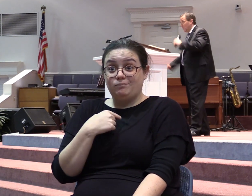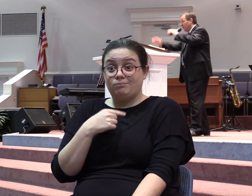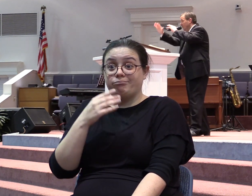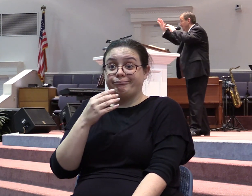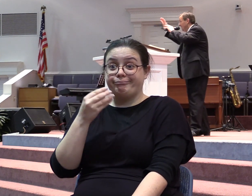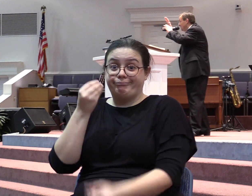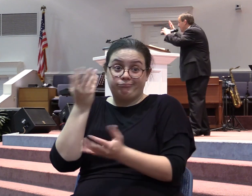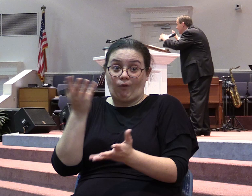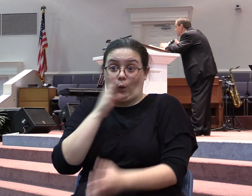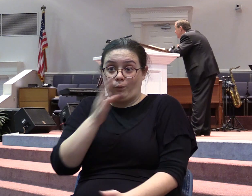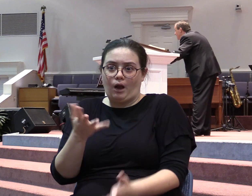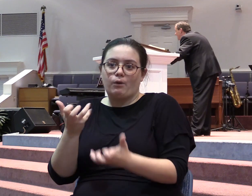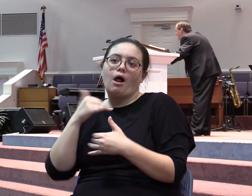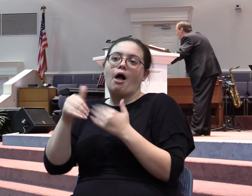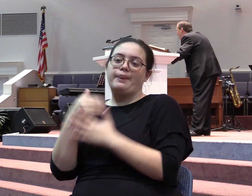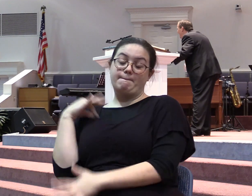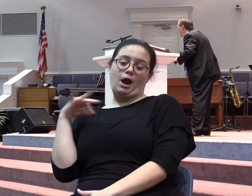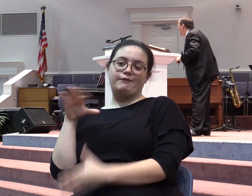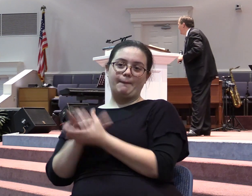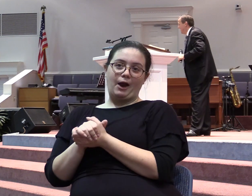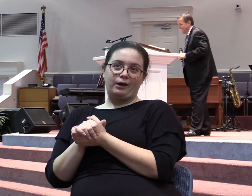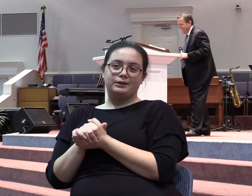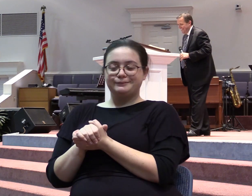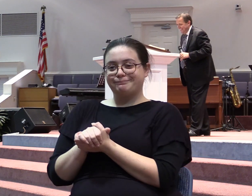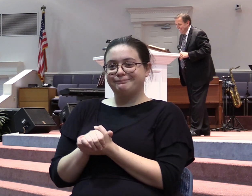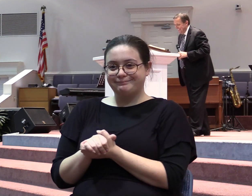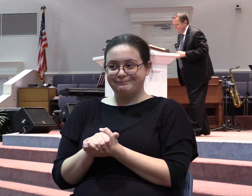I wanted all the benefits of marriage.